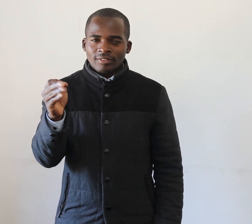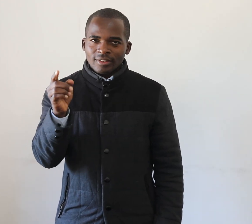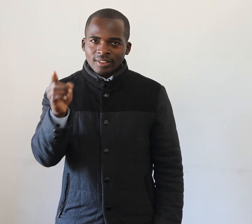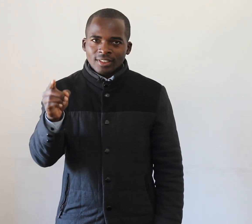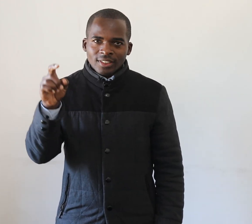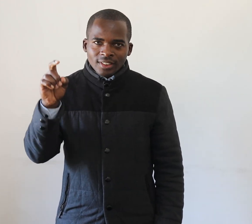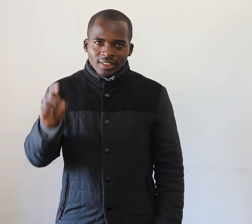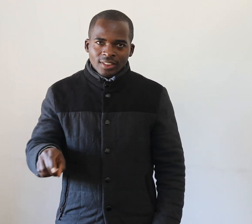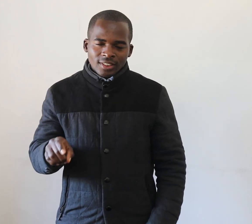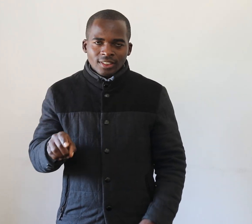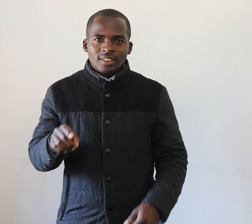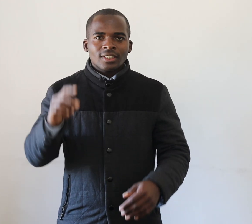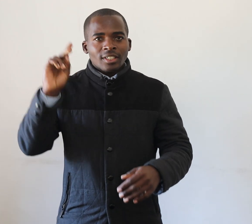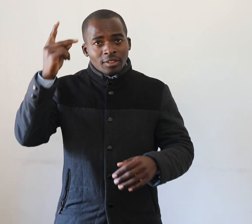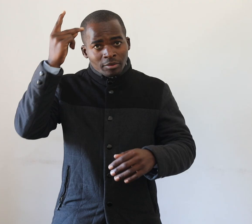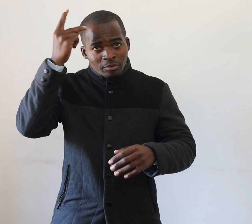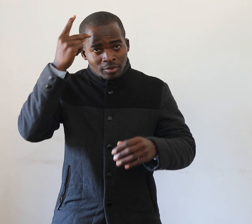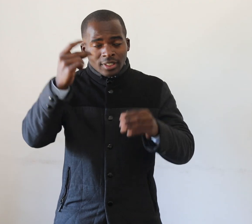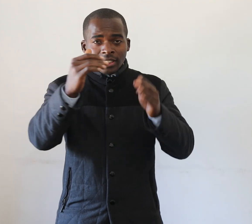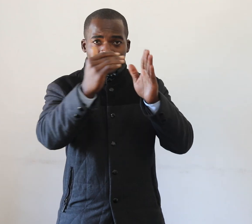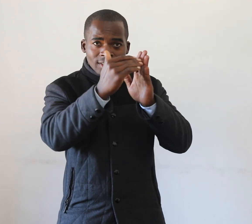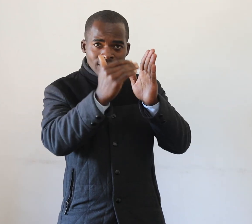Requirements of party list for seat in council.